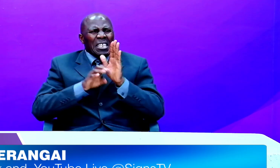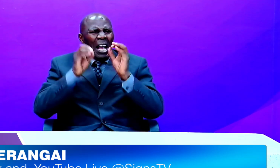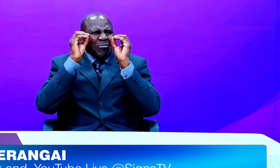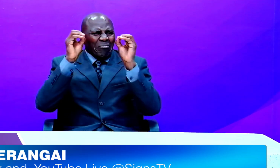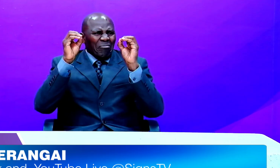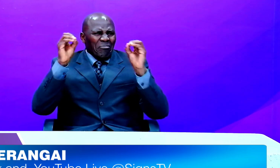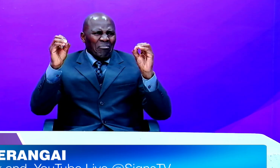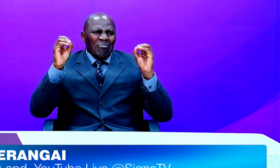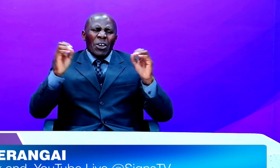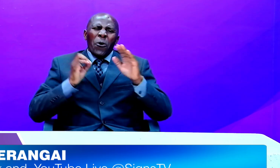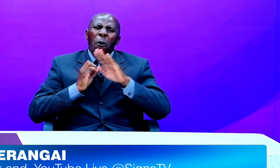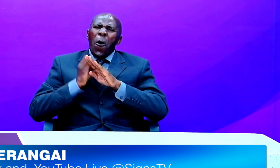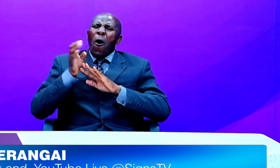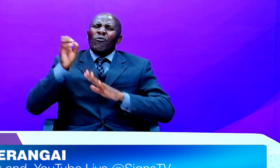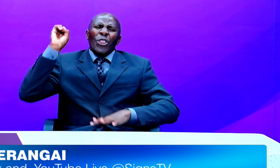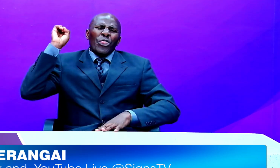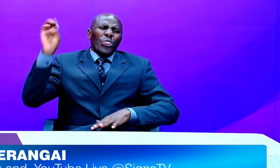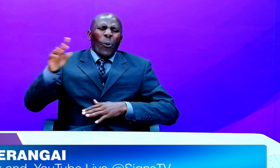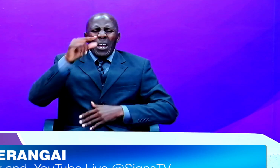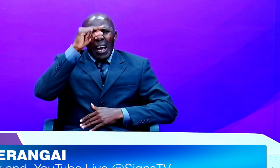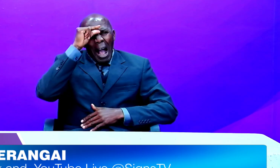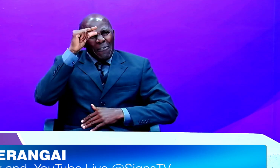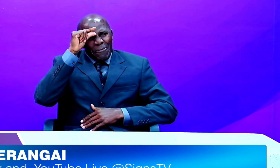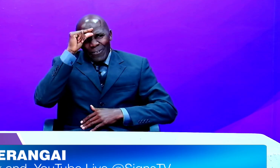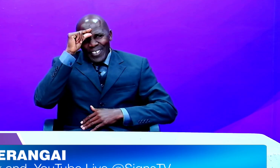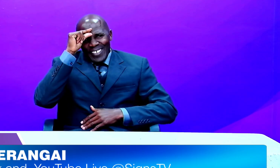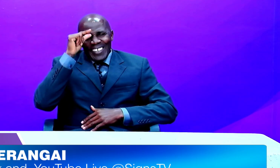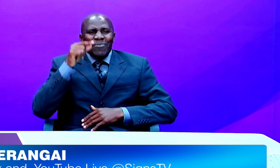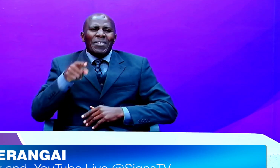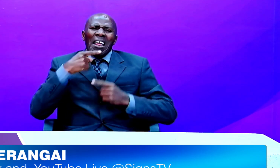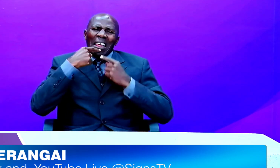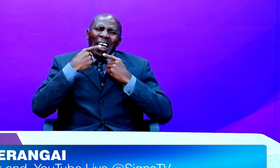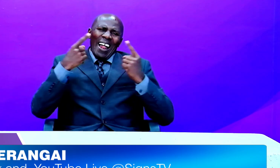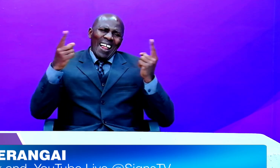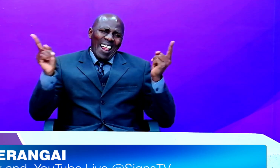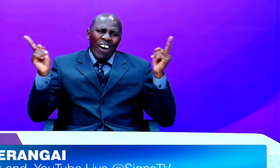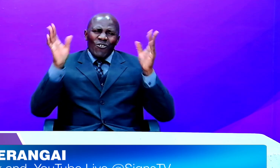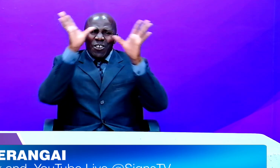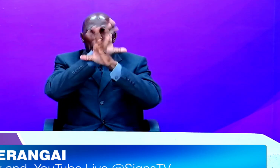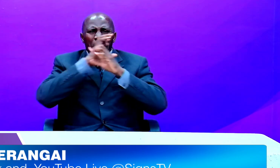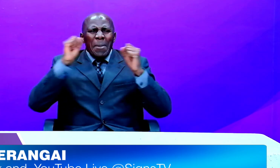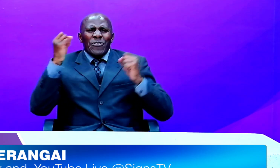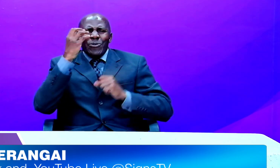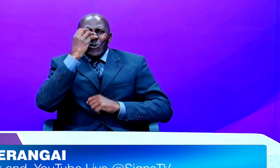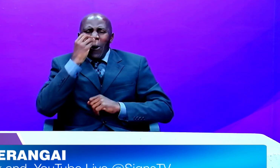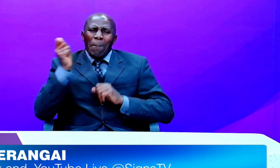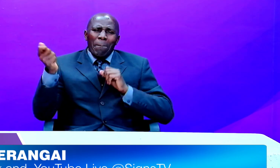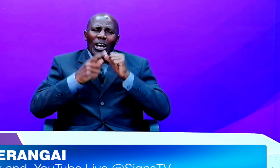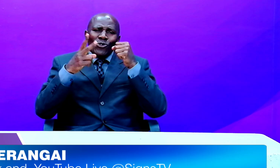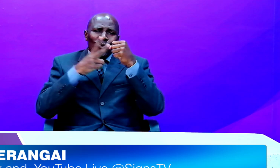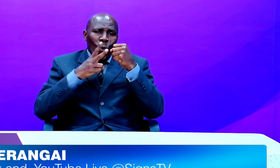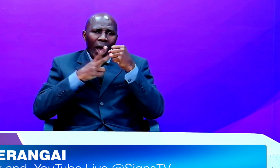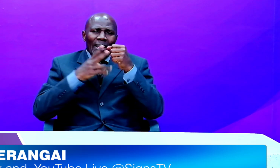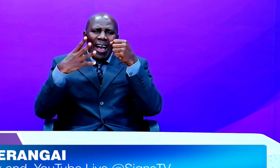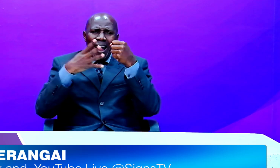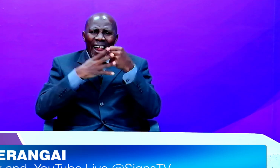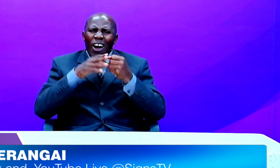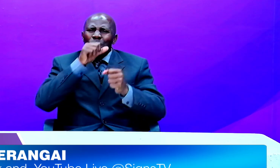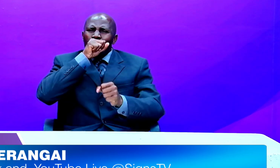denied allegations by loyalists of President William Ruto that he is attempting to unconstitutionally overthrow the